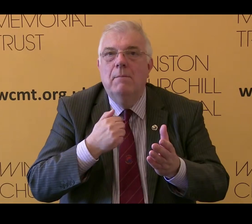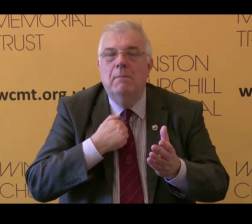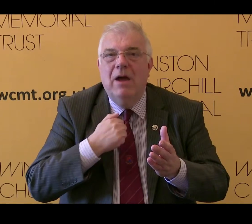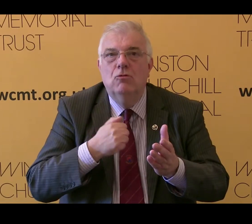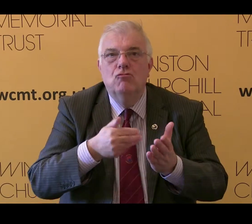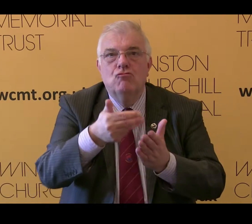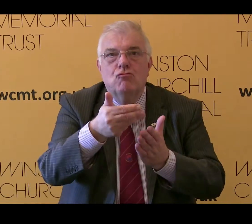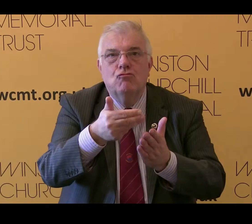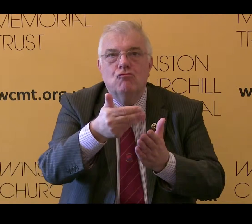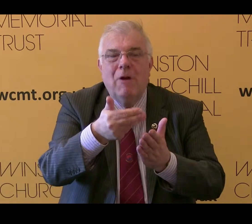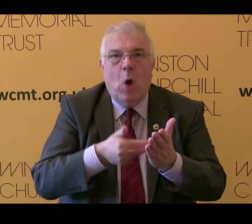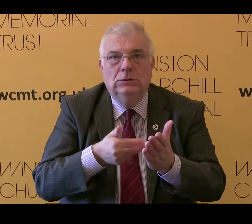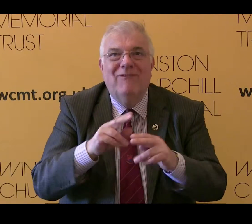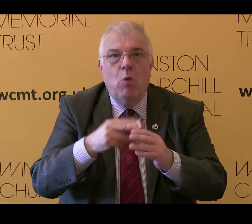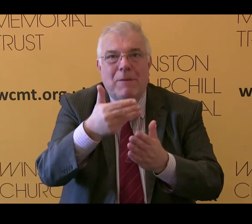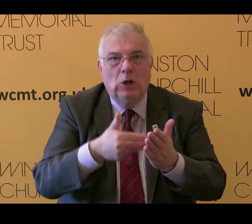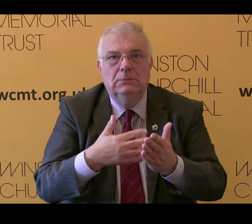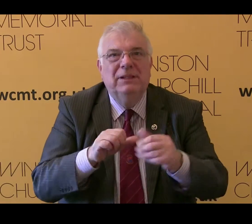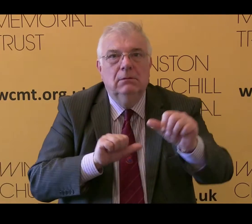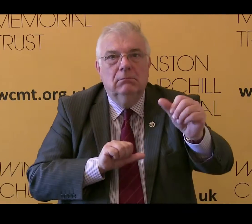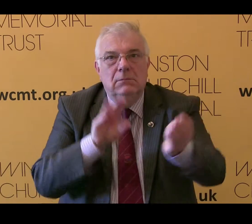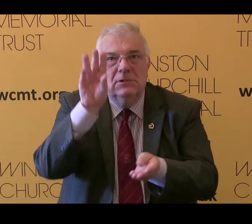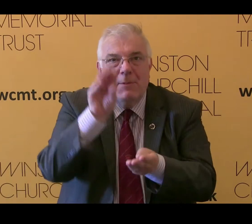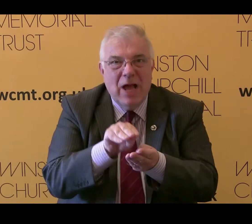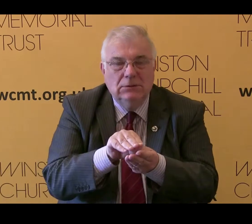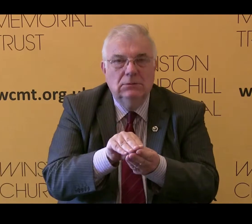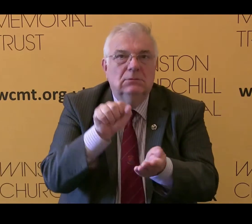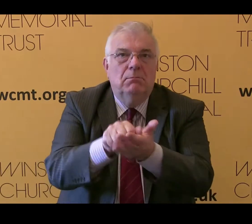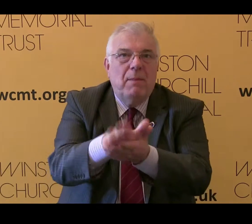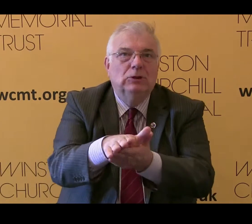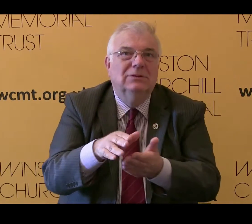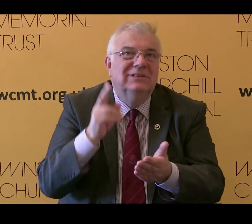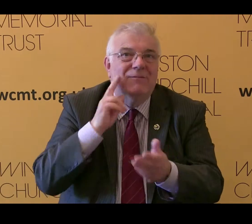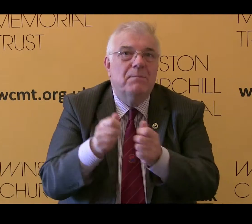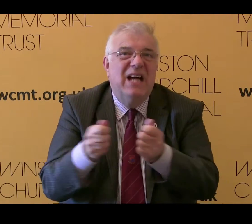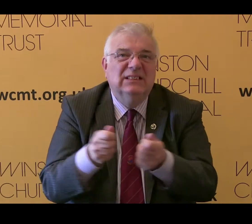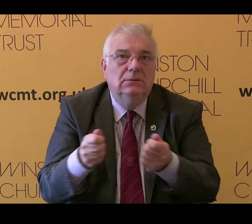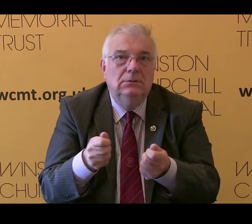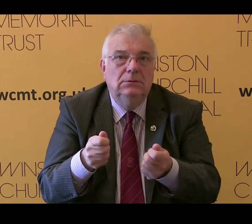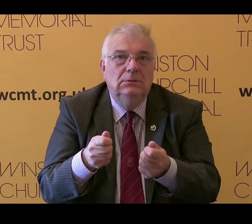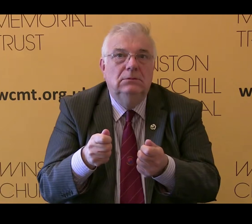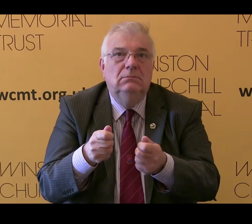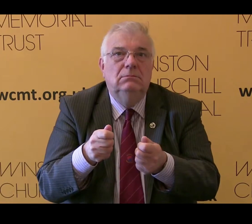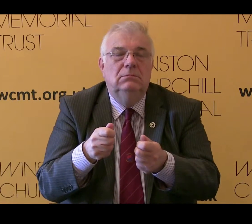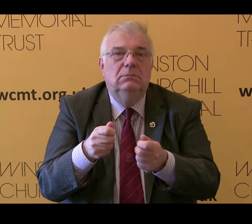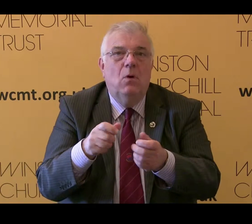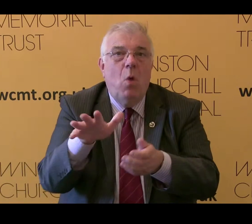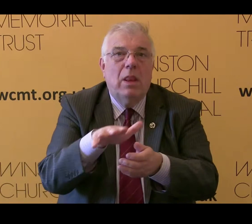been summarised, published in deaf magazines, sent out to various people. But I think a lot of people weren't aware